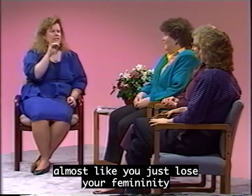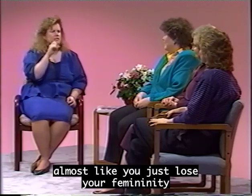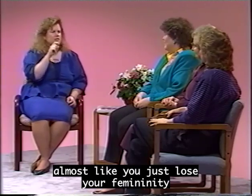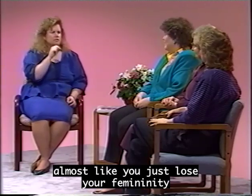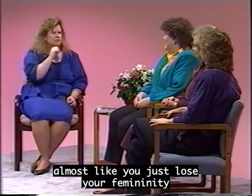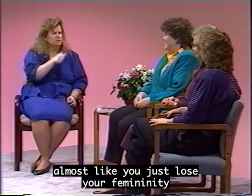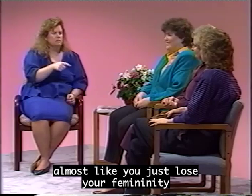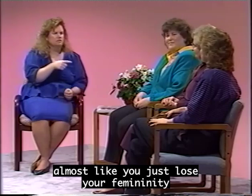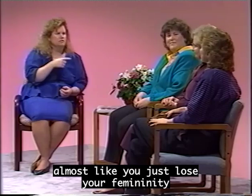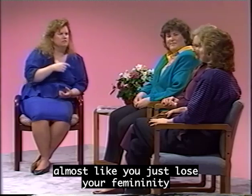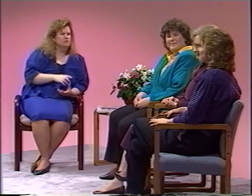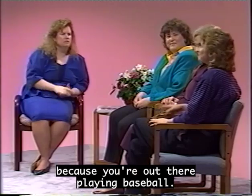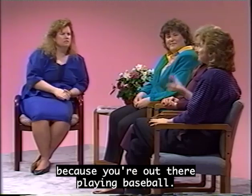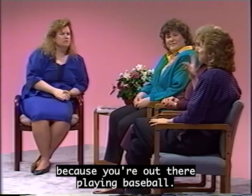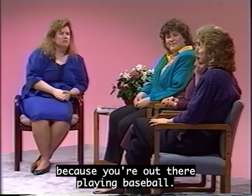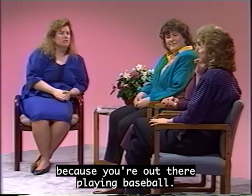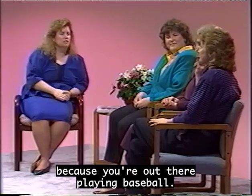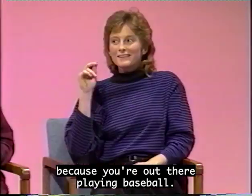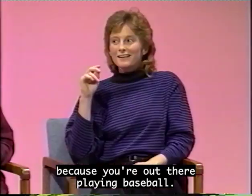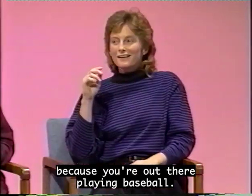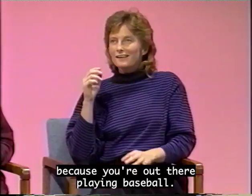like you just lose your femininity because you're out there playing baseball?